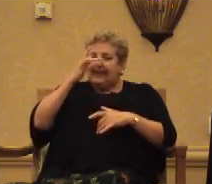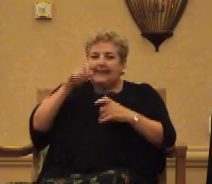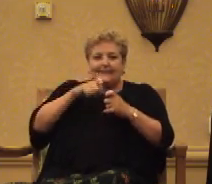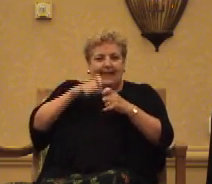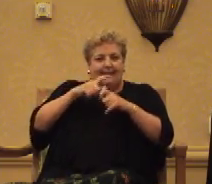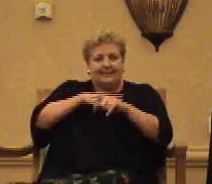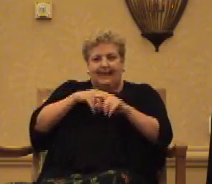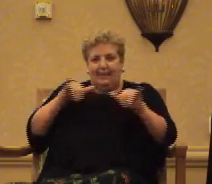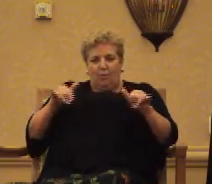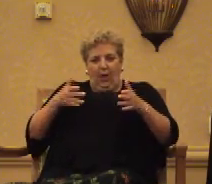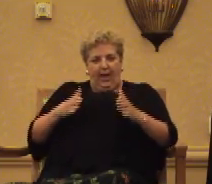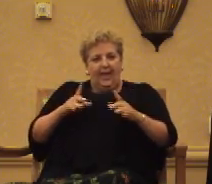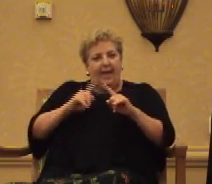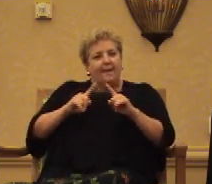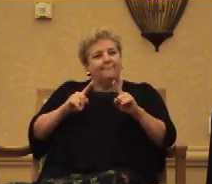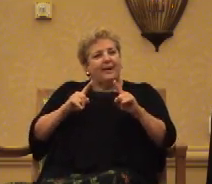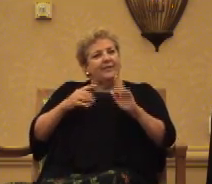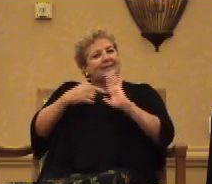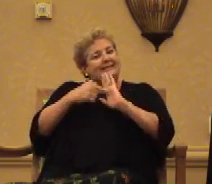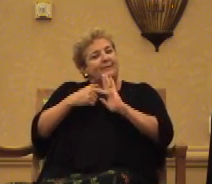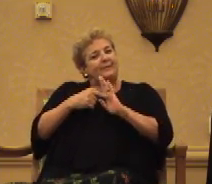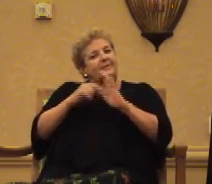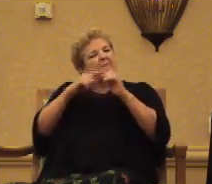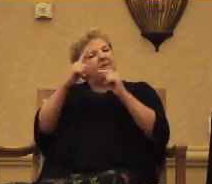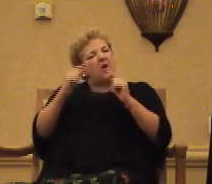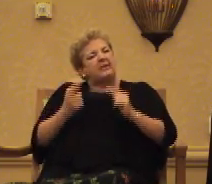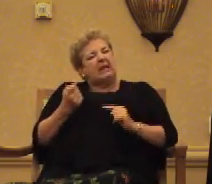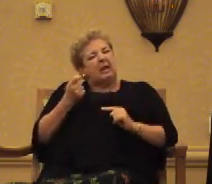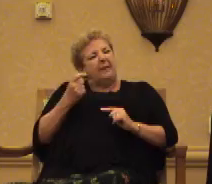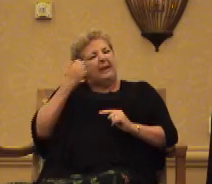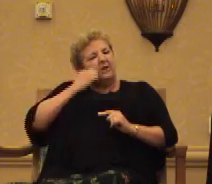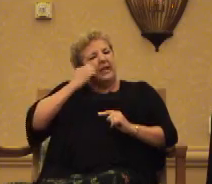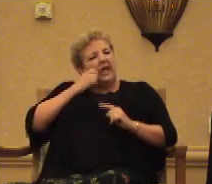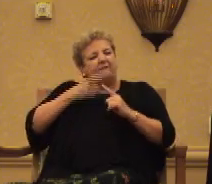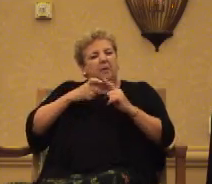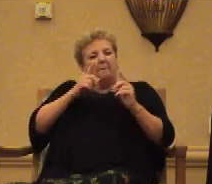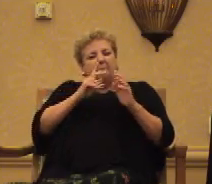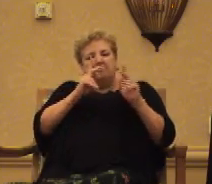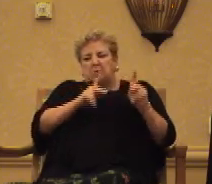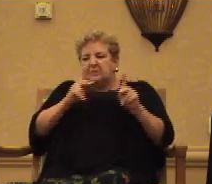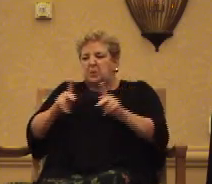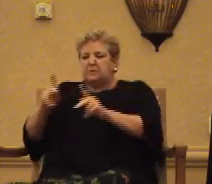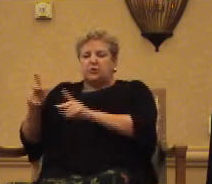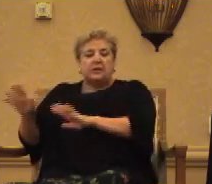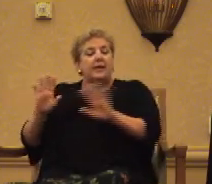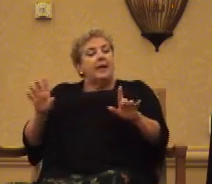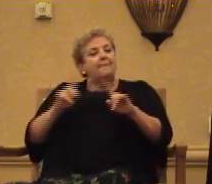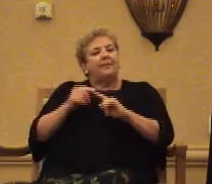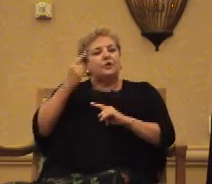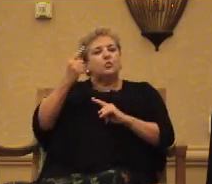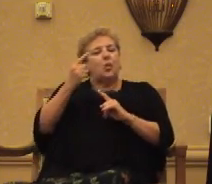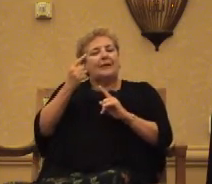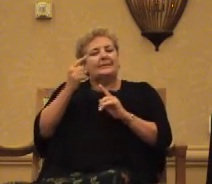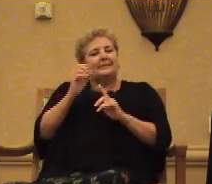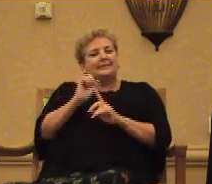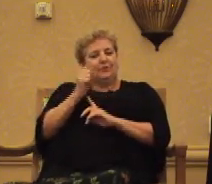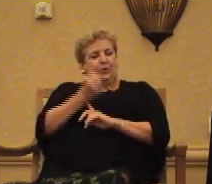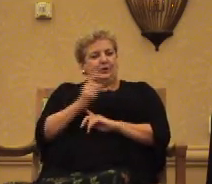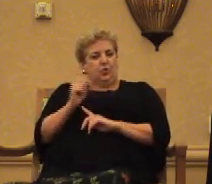The symptoms of the chemo varies a little bit from day to day and from person to person. But there's this one scene where the one guy is